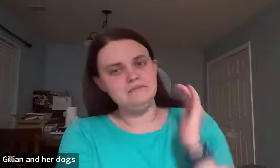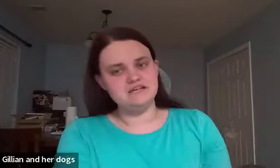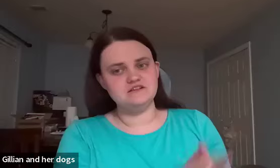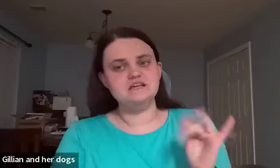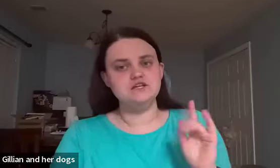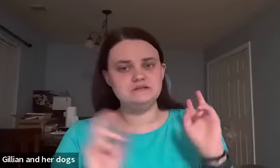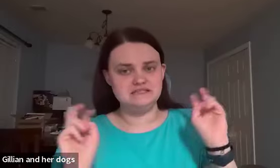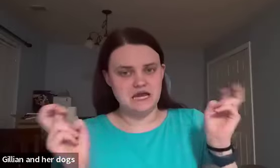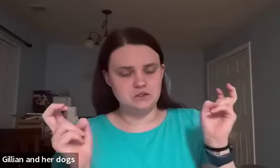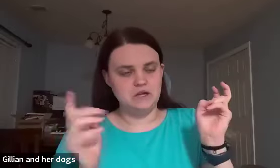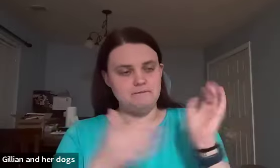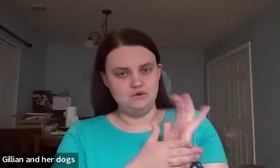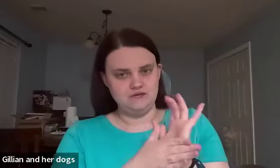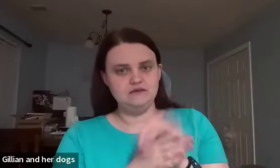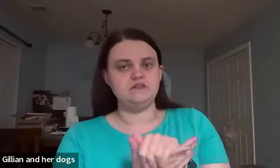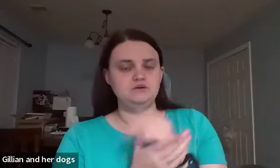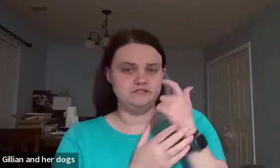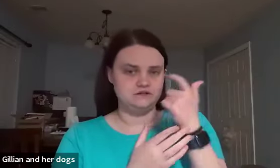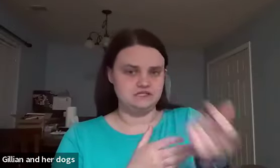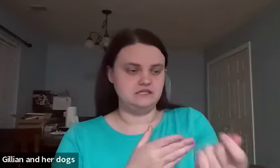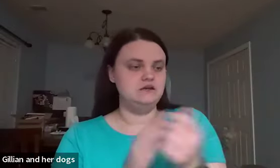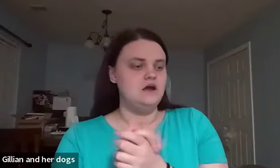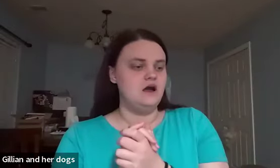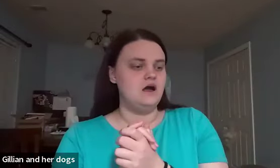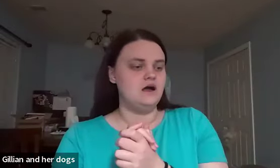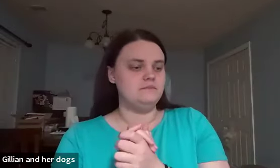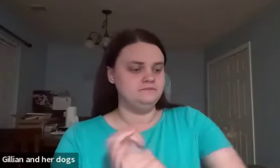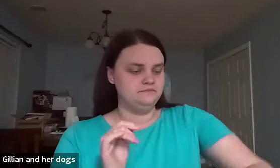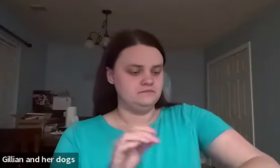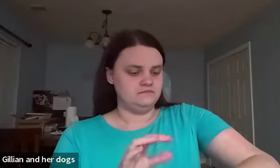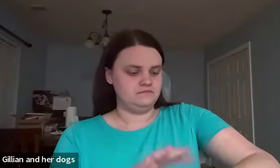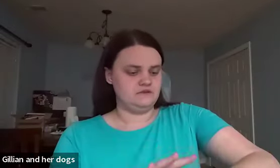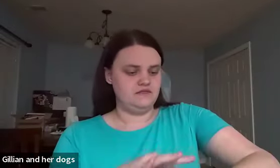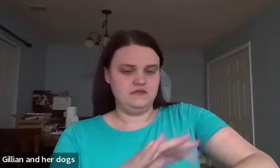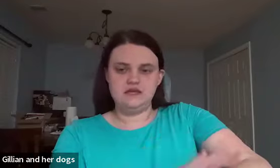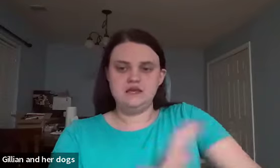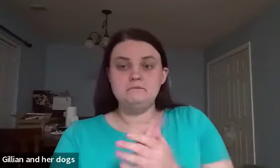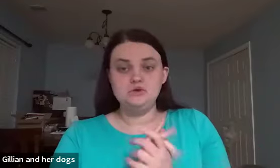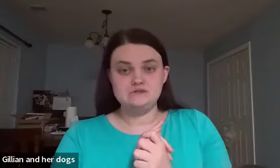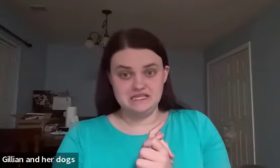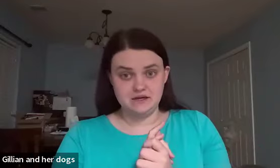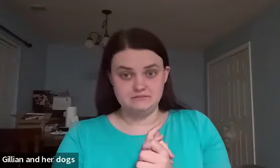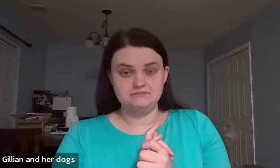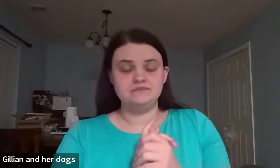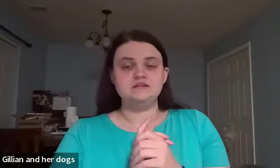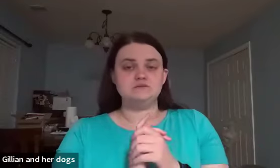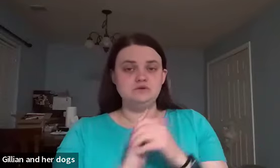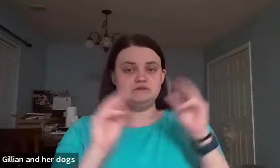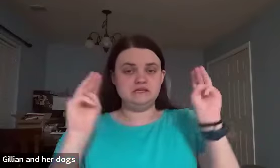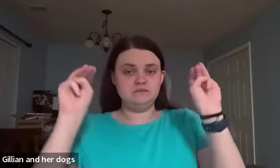But yeah, so that's how you would title a movie that you went to go see. Um, then museum. So museum